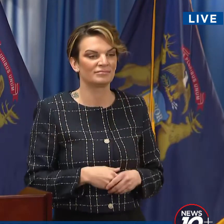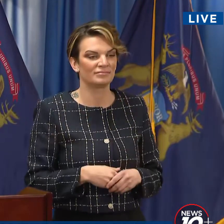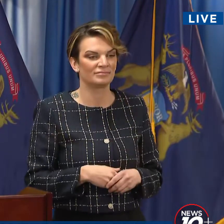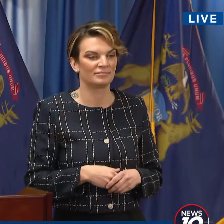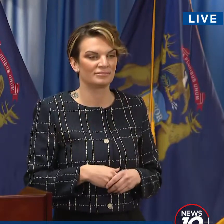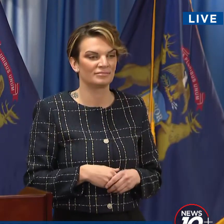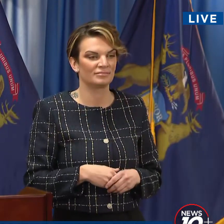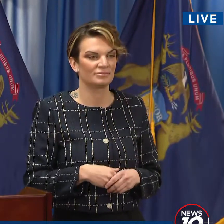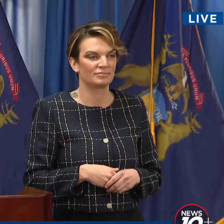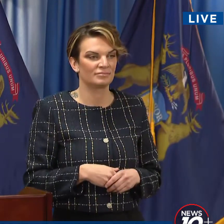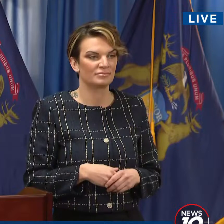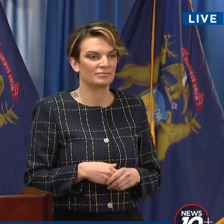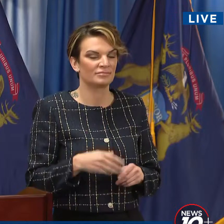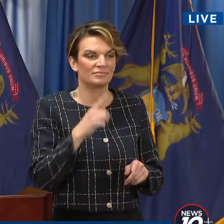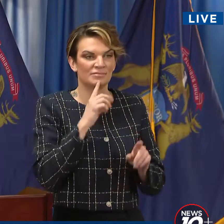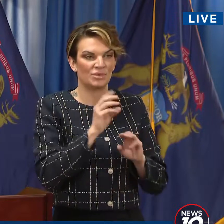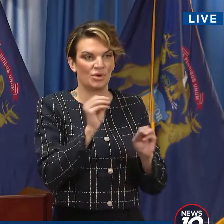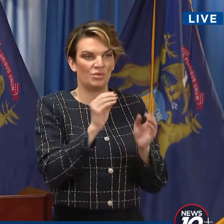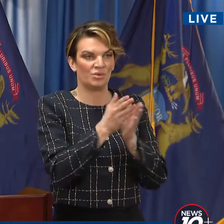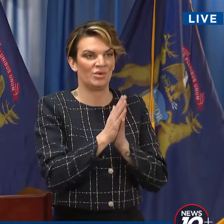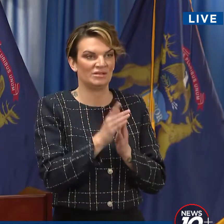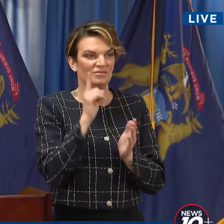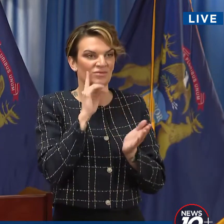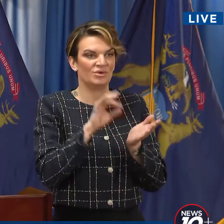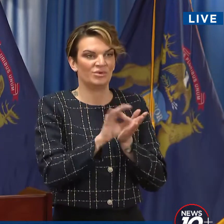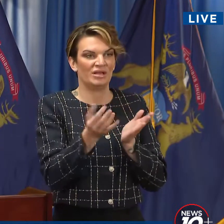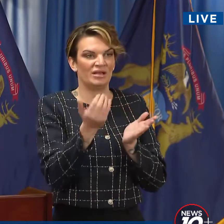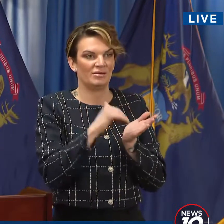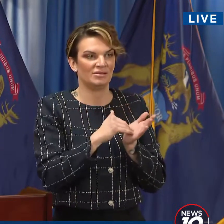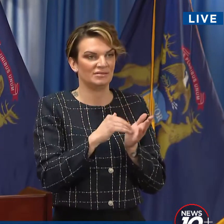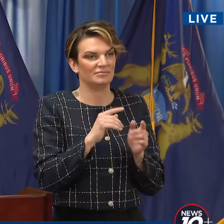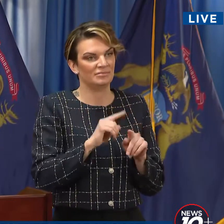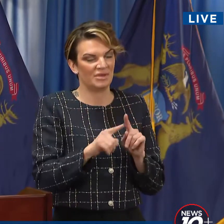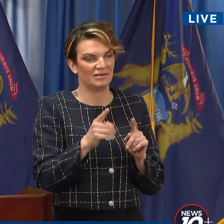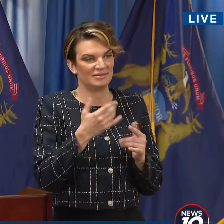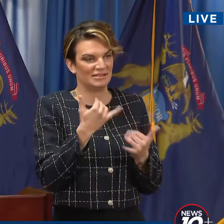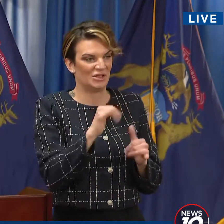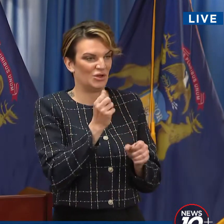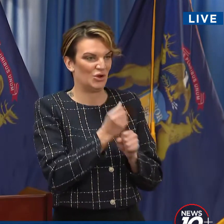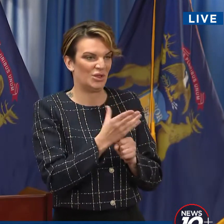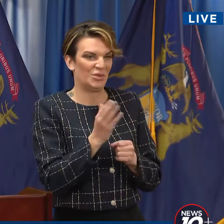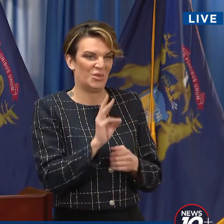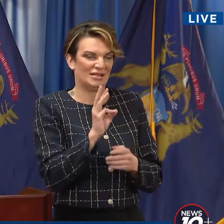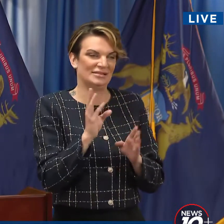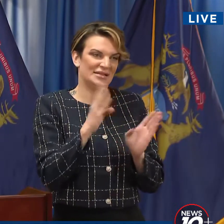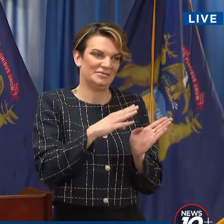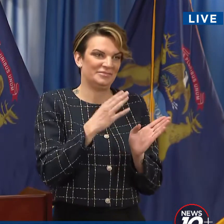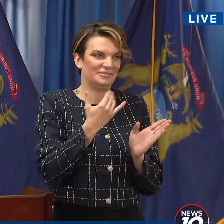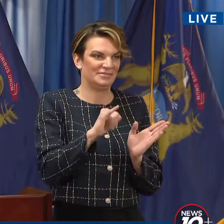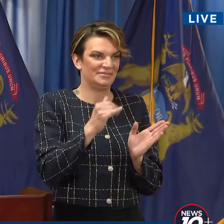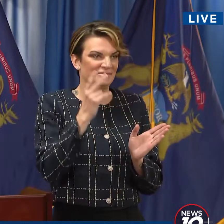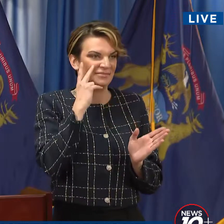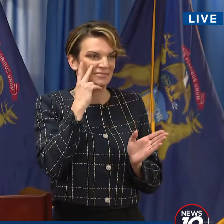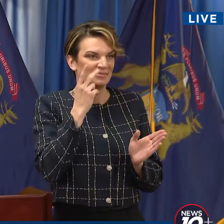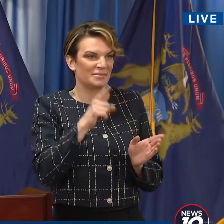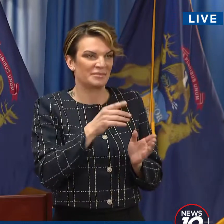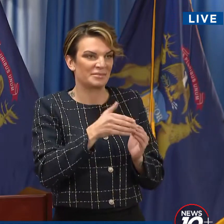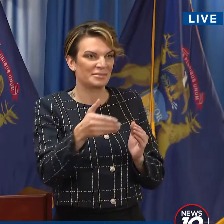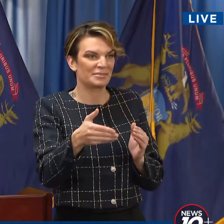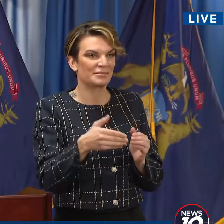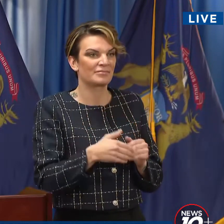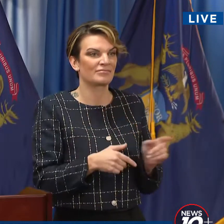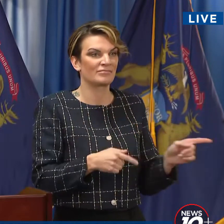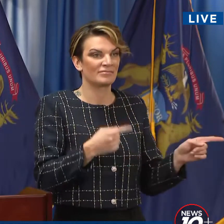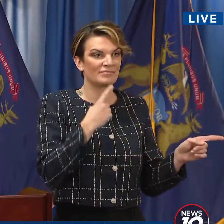and there have been no requests for recounts that we've received. But again, it's early on Wednesday, so we'll see how that unfolds. Is it